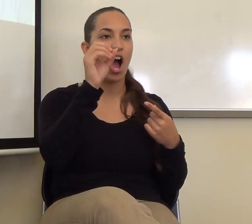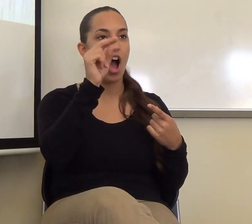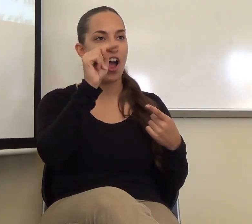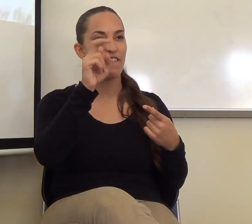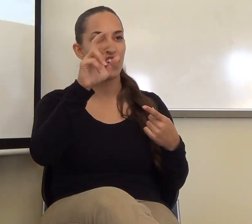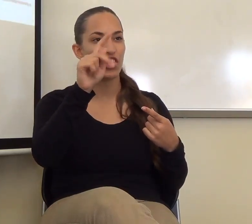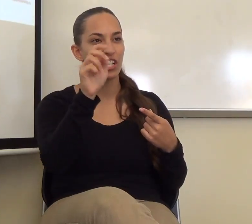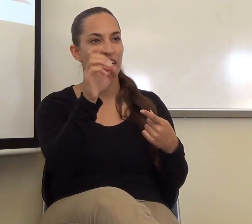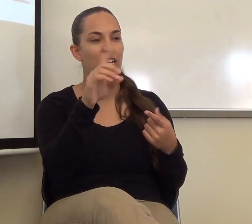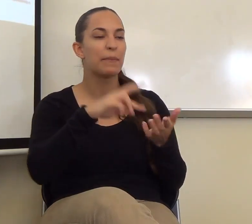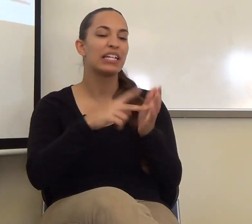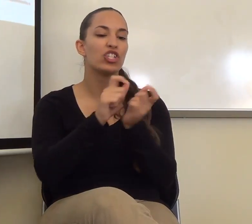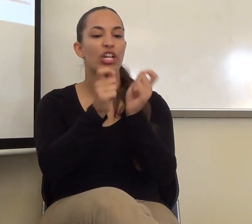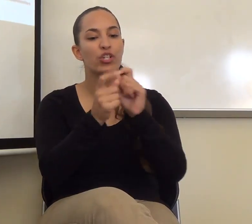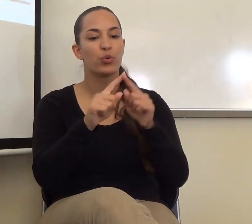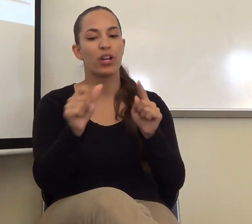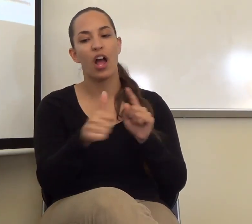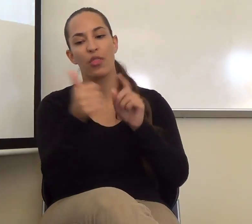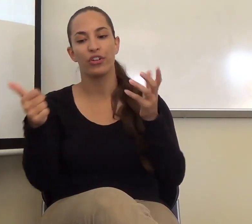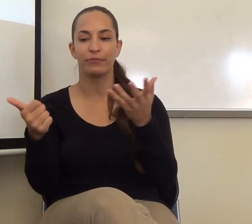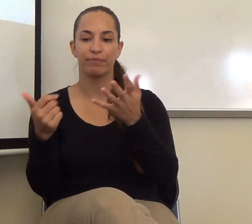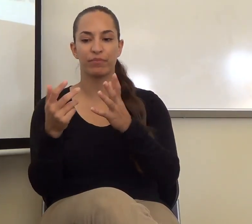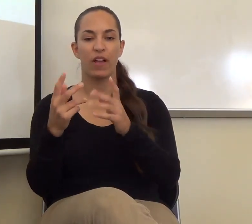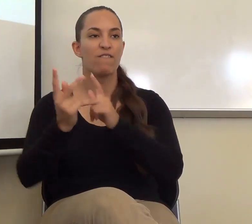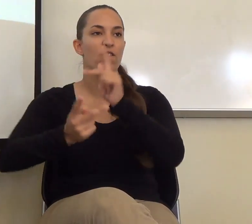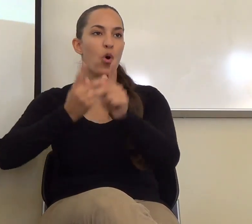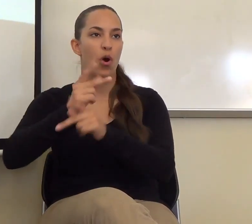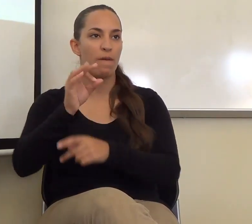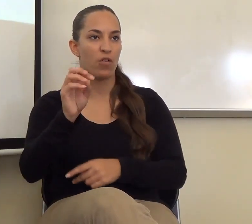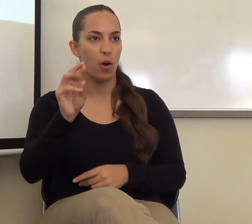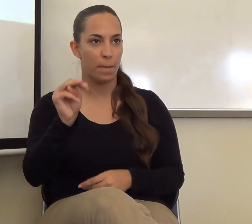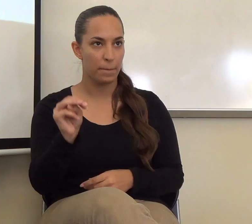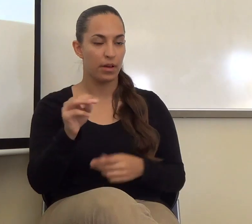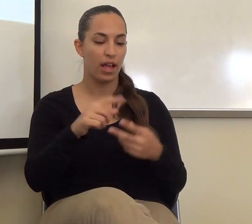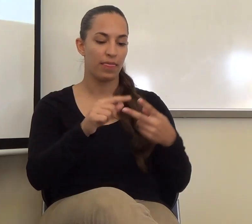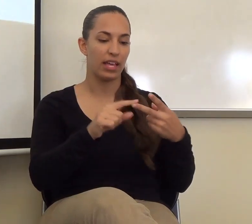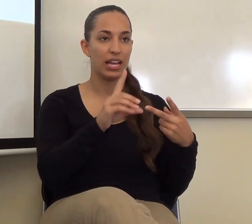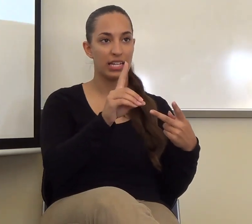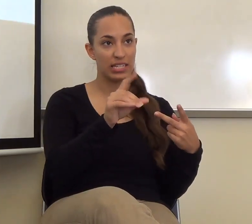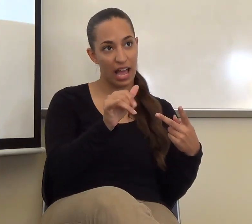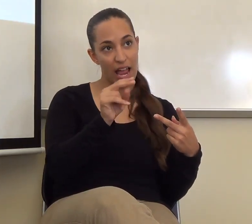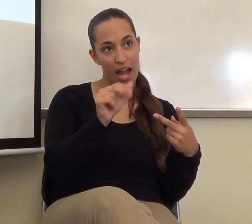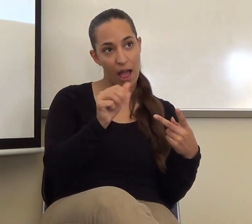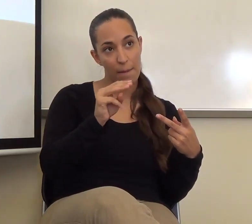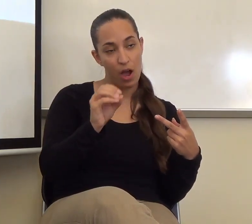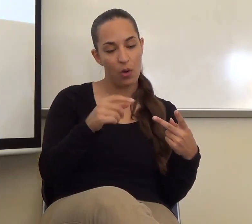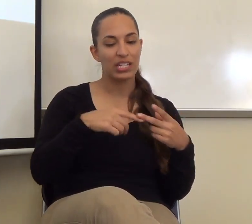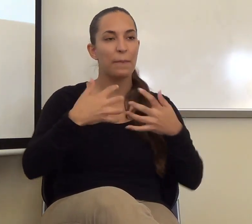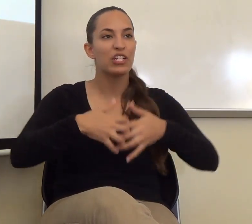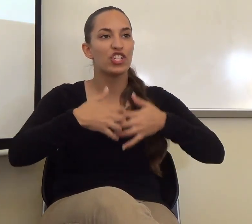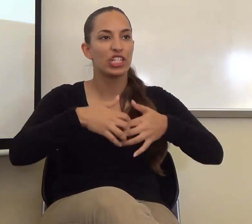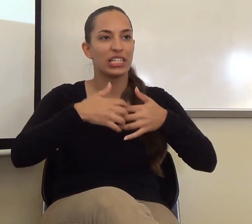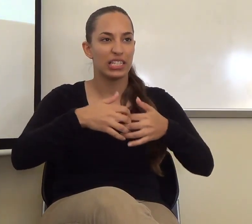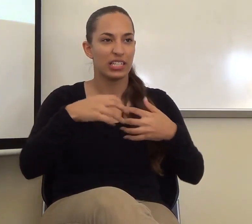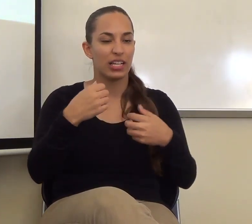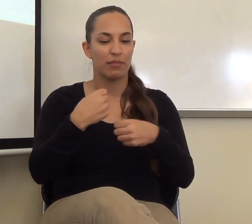another form, and a dynamo is simply a machine that produces electric current. Okay?